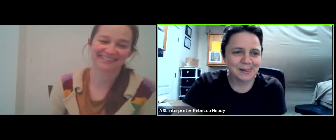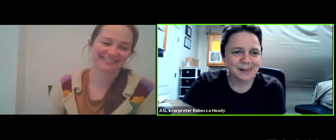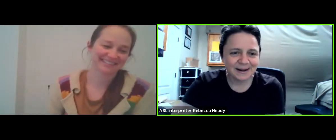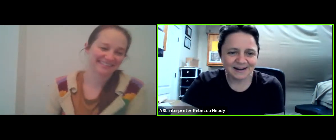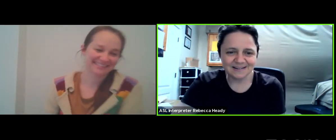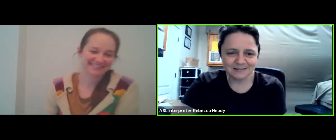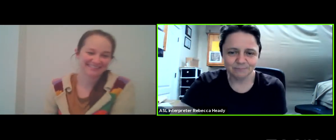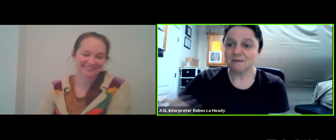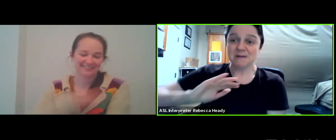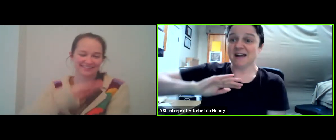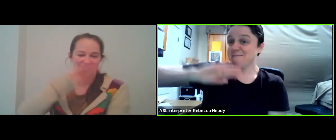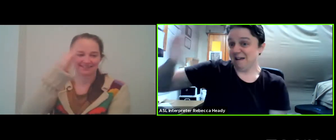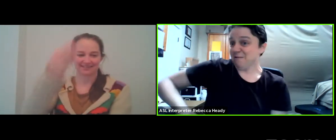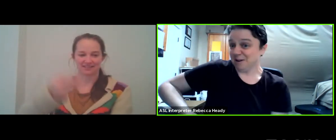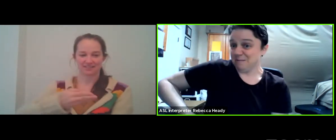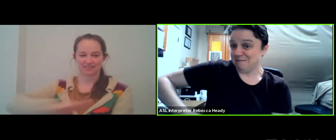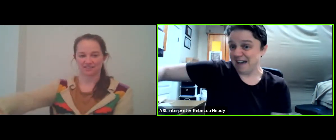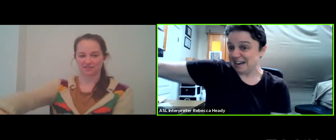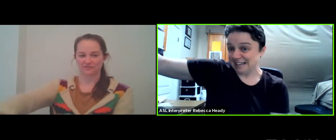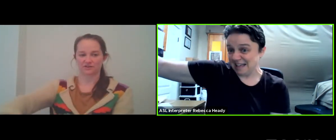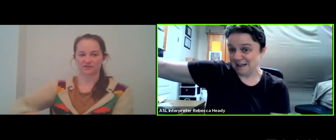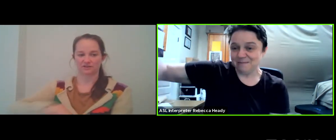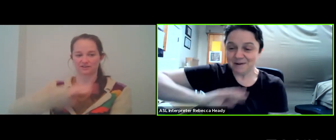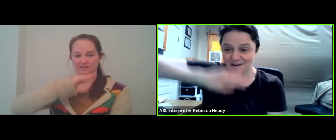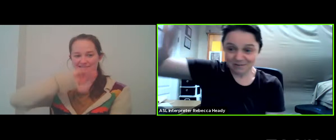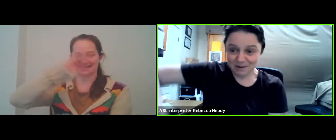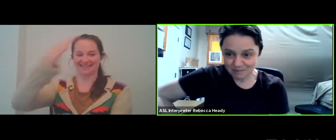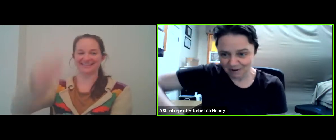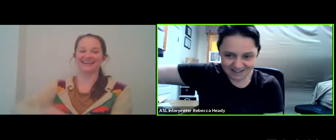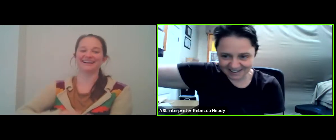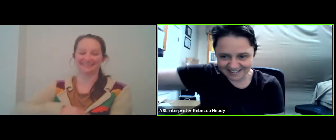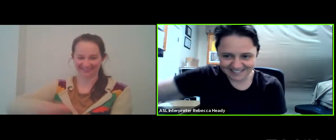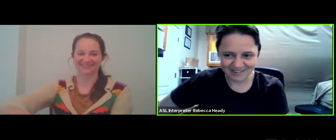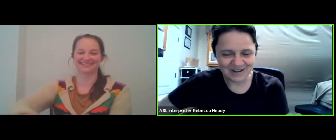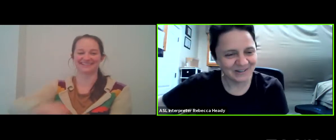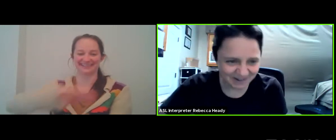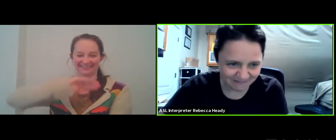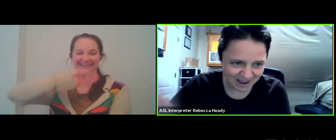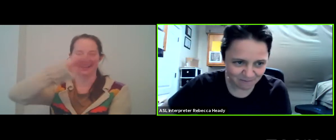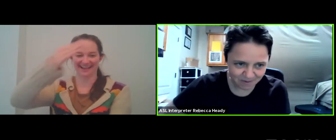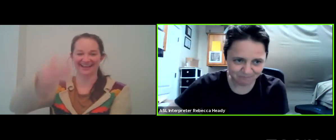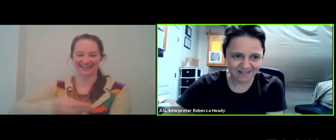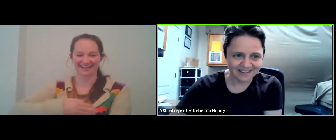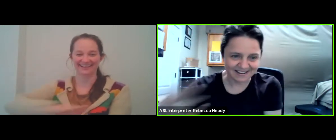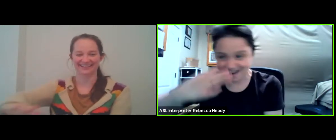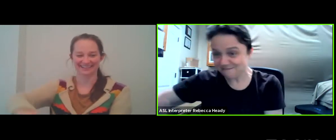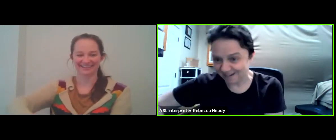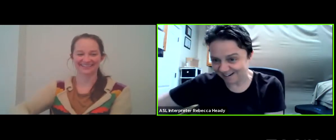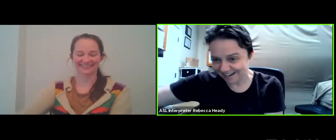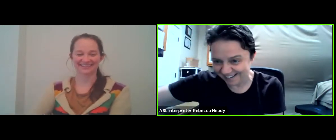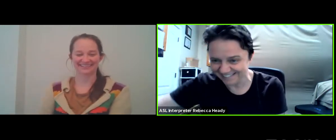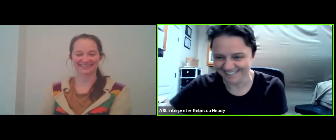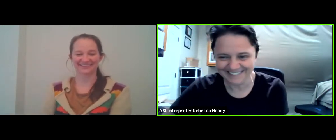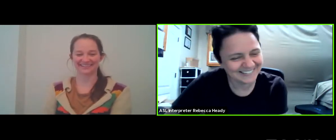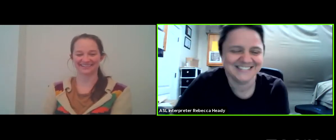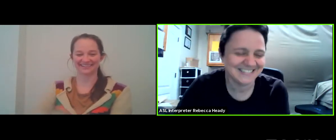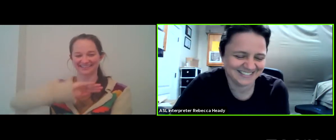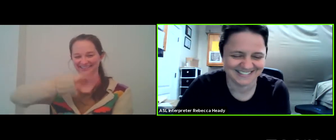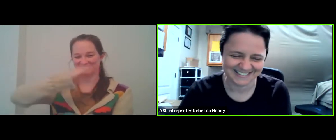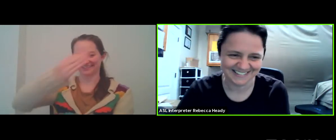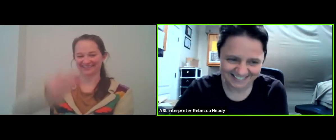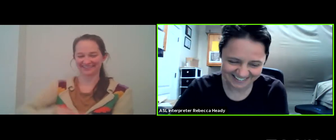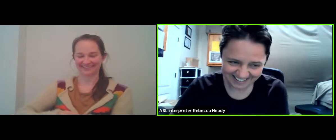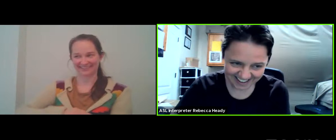never. Maybe I'm never gonna be fat again. Maybe I'm never gonna, yeah, whatever, have a big belly. Never.